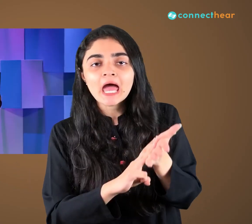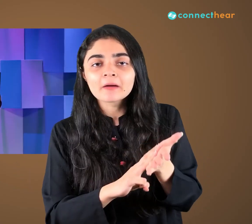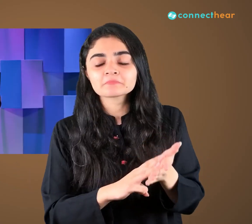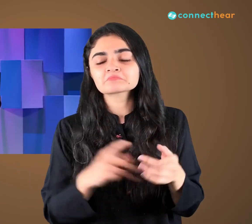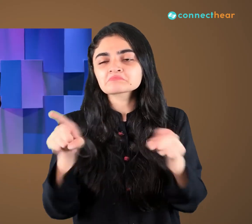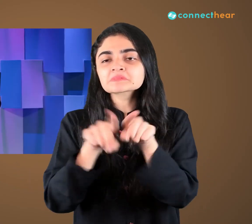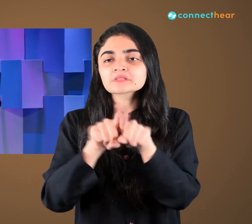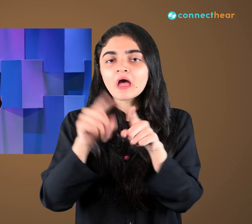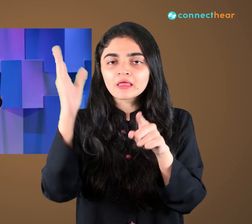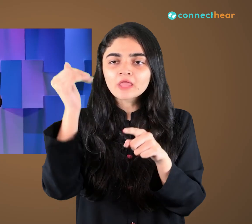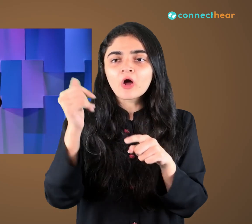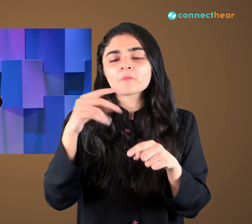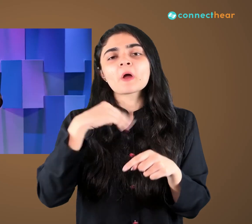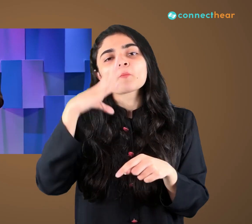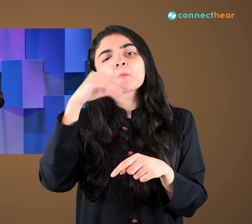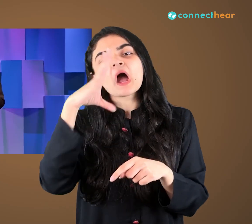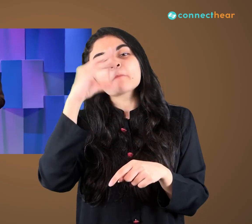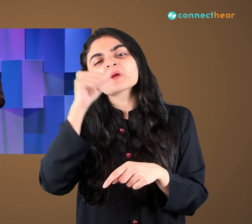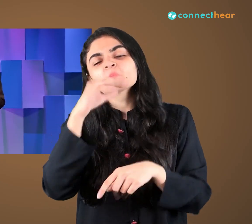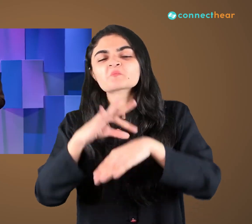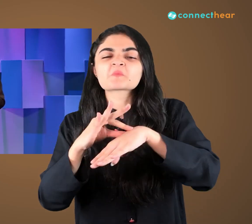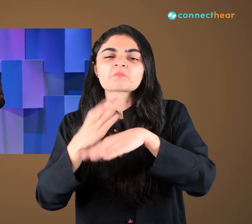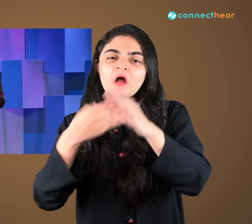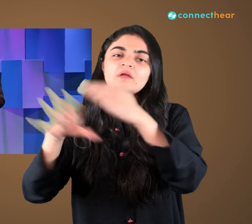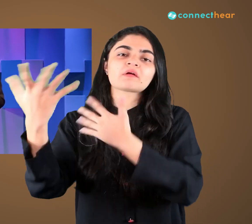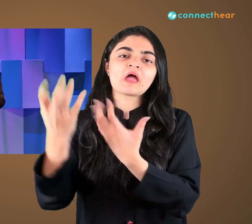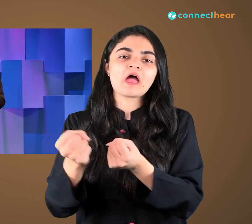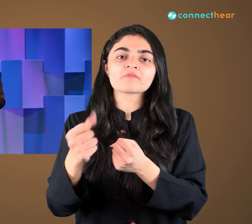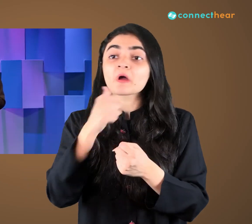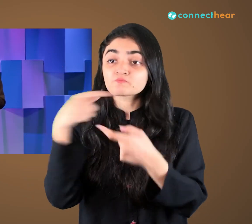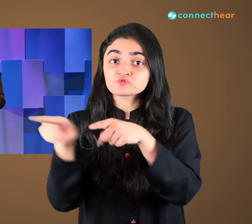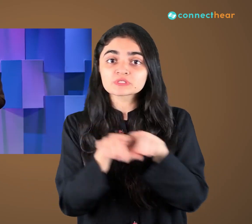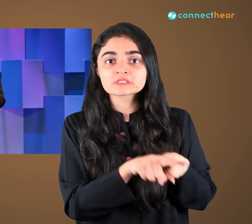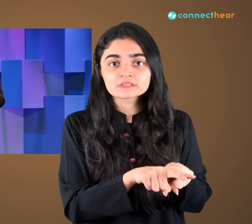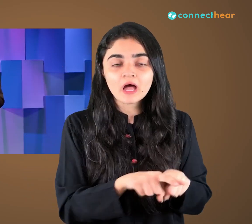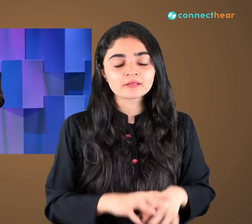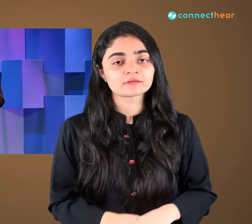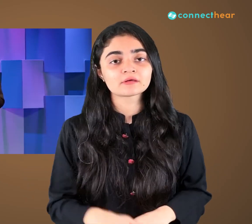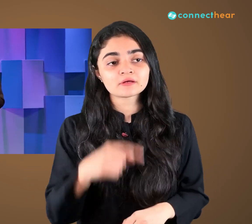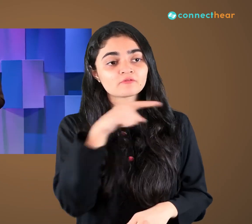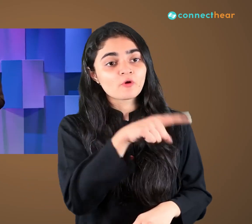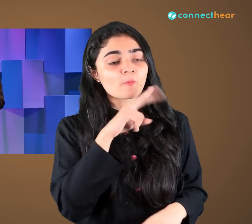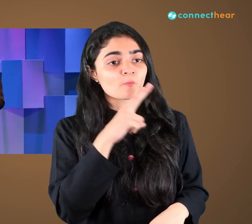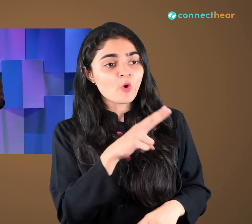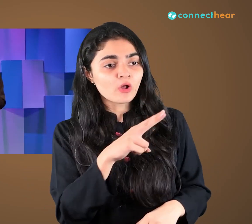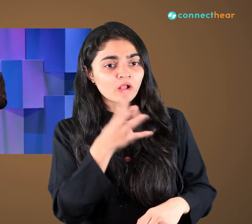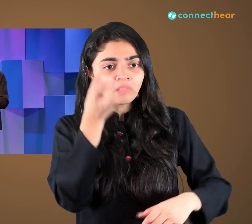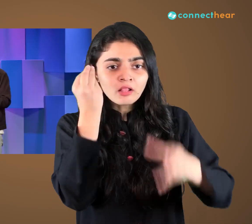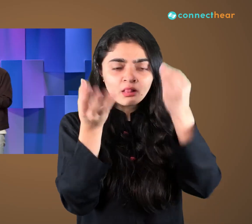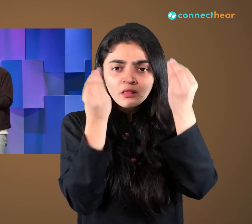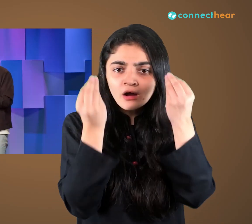my mom took me to the gynecologist. That, I know, not good. That is not cool. That